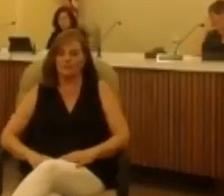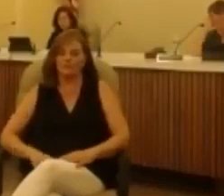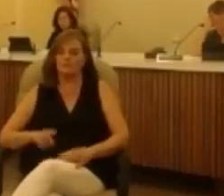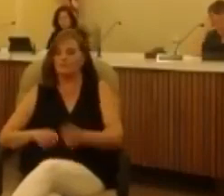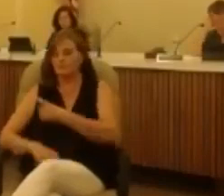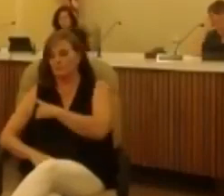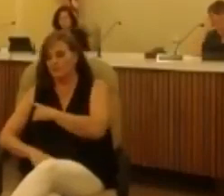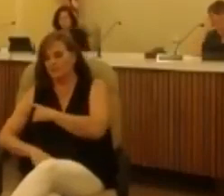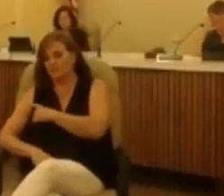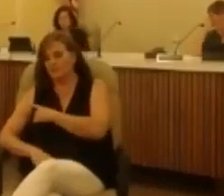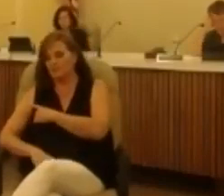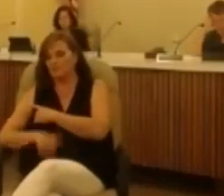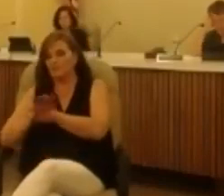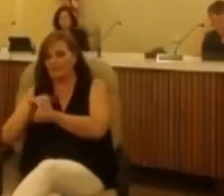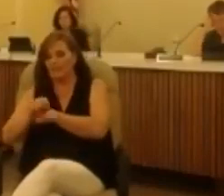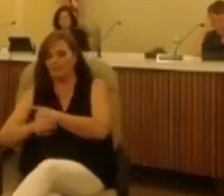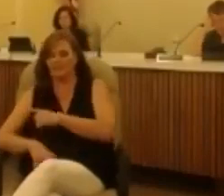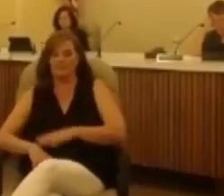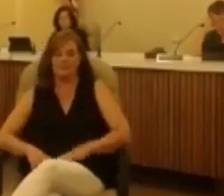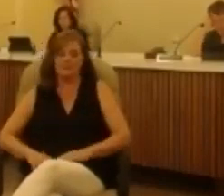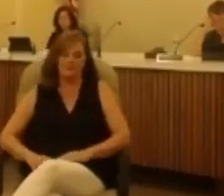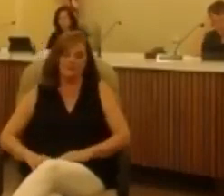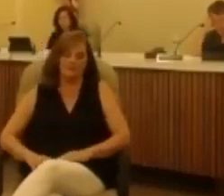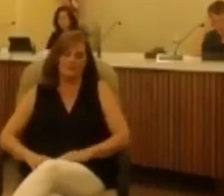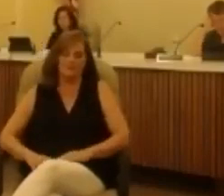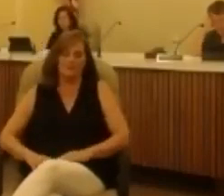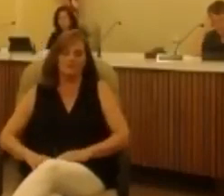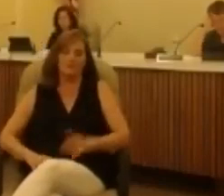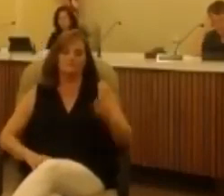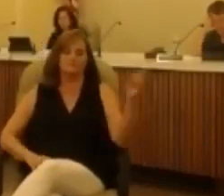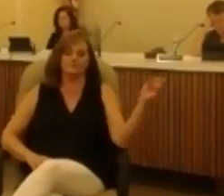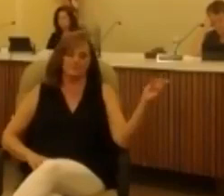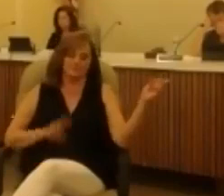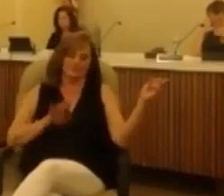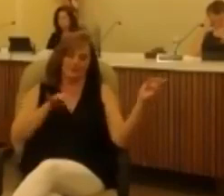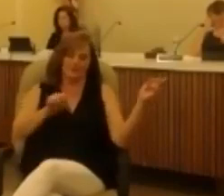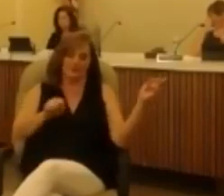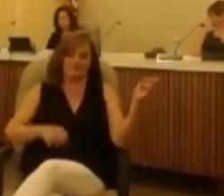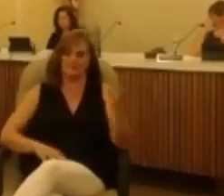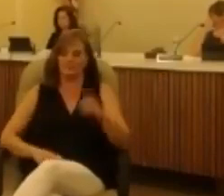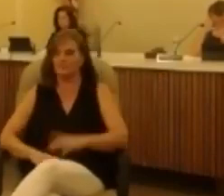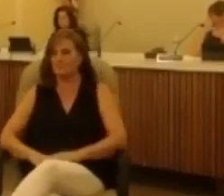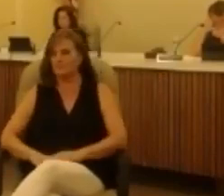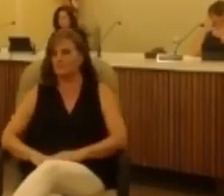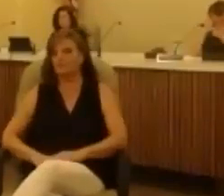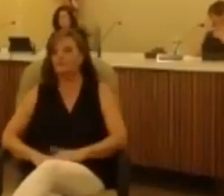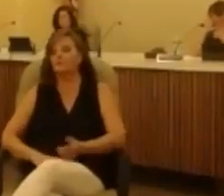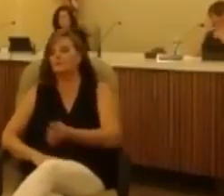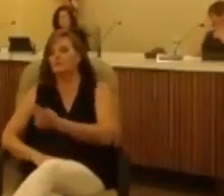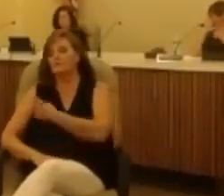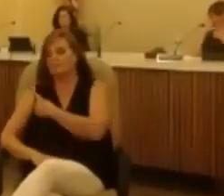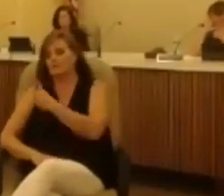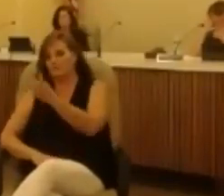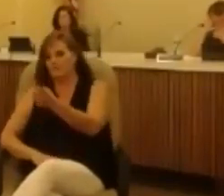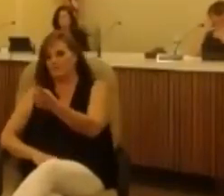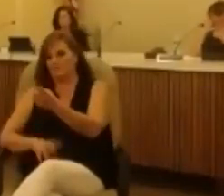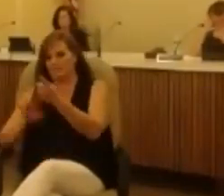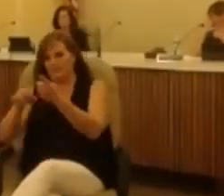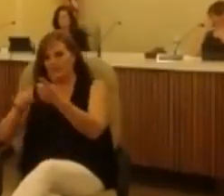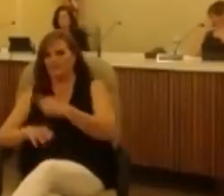Barley, Aye. Councilmember Stafford, Aye. Councilmember Safranek,